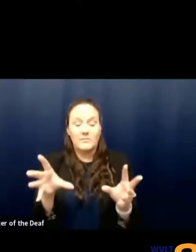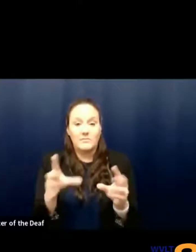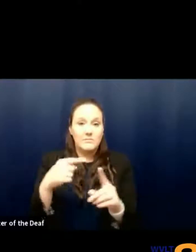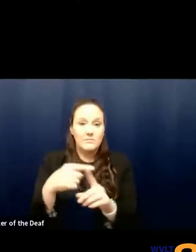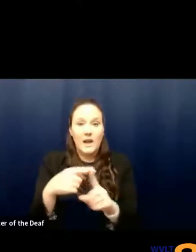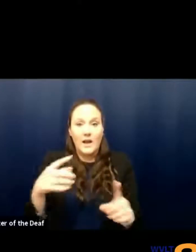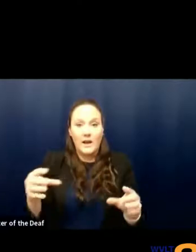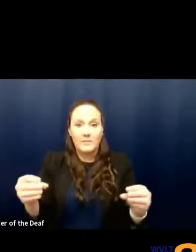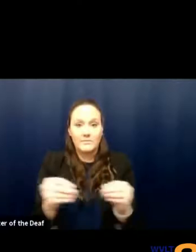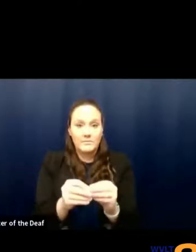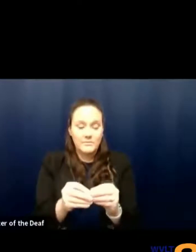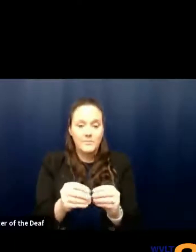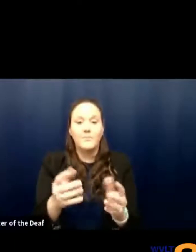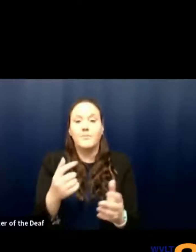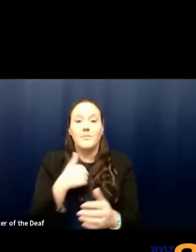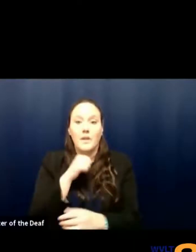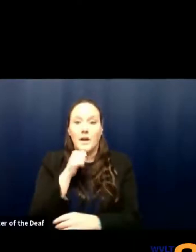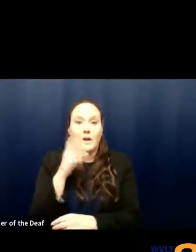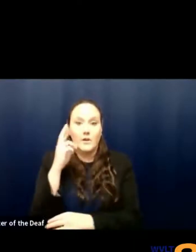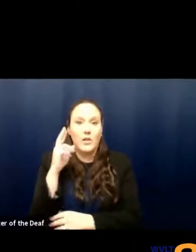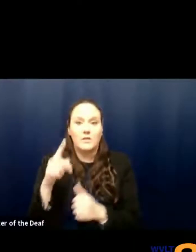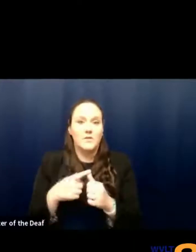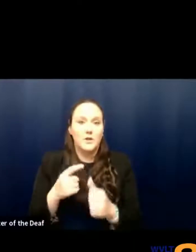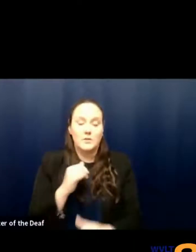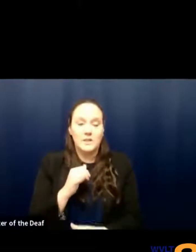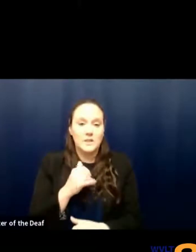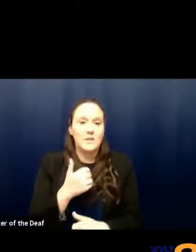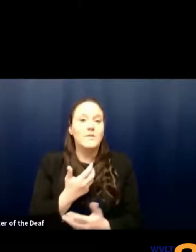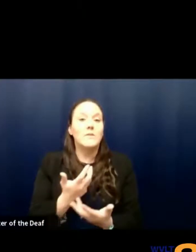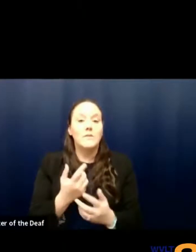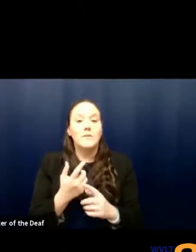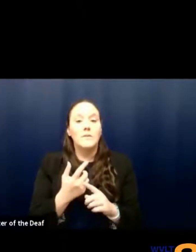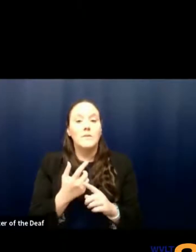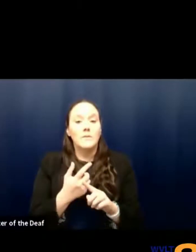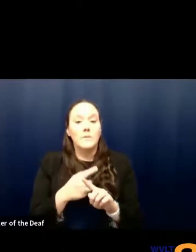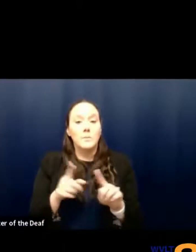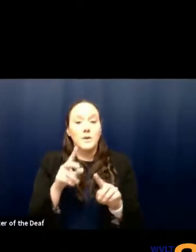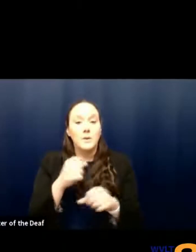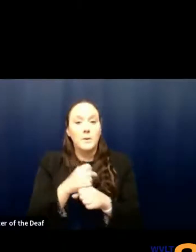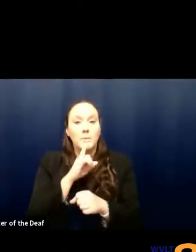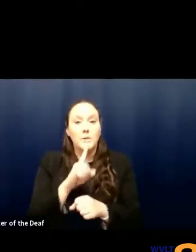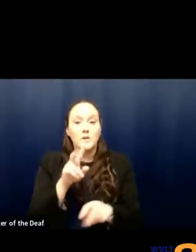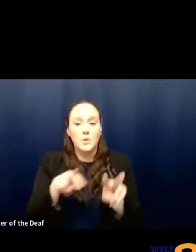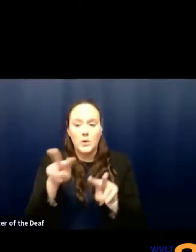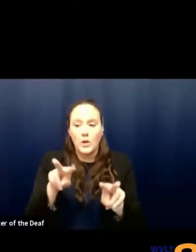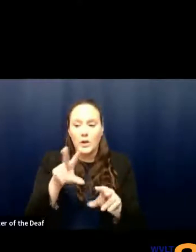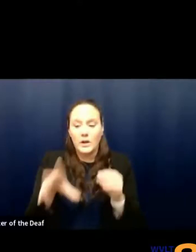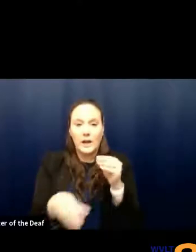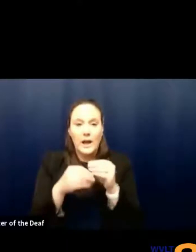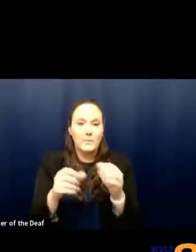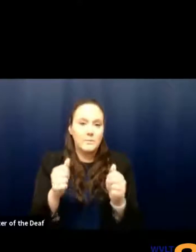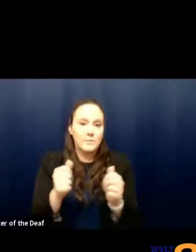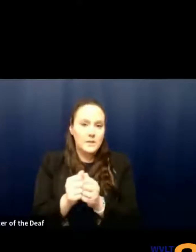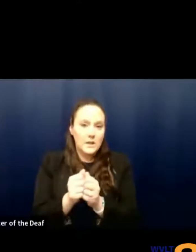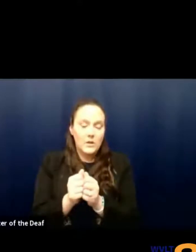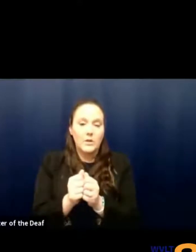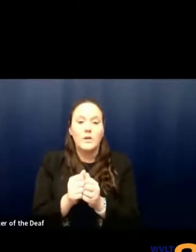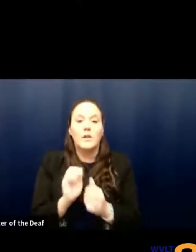realize that. I didn't at first either. So just make sure you look at both of them and tally them up on the state's website. And then ours is a little bit